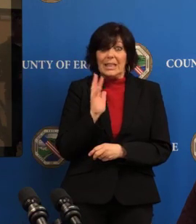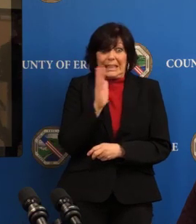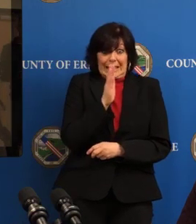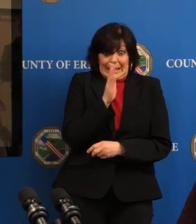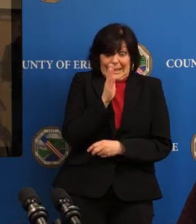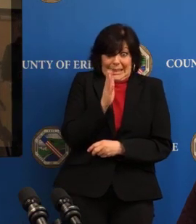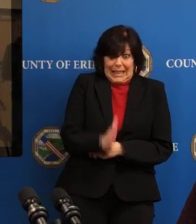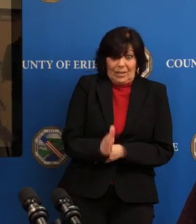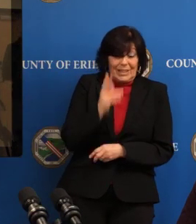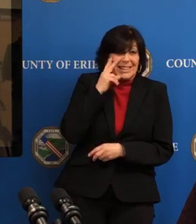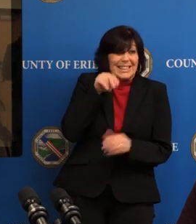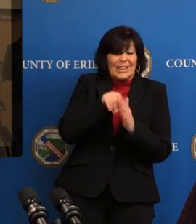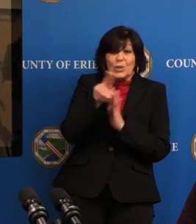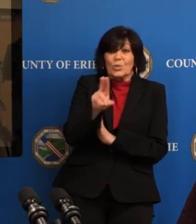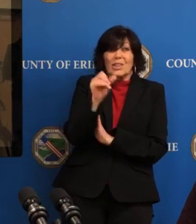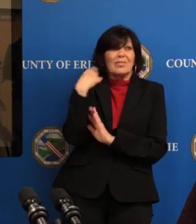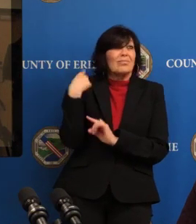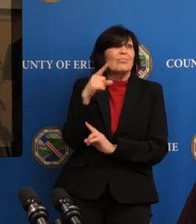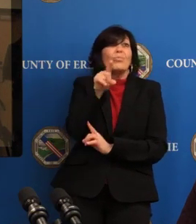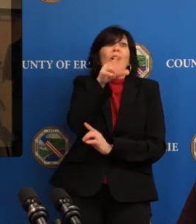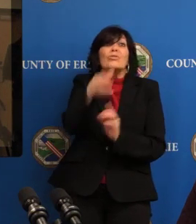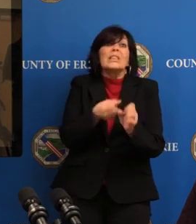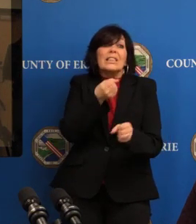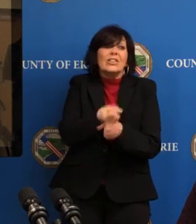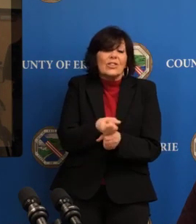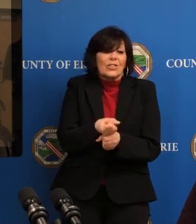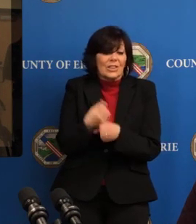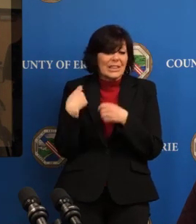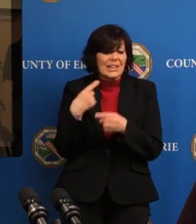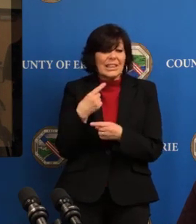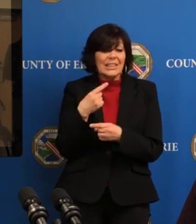like this in the United States for almost 100 years, since the